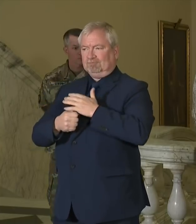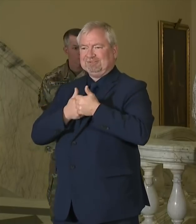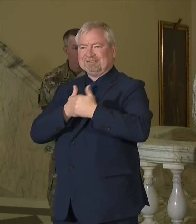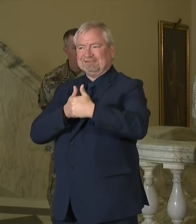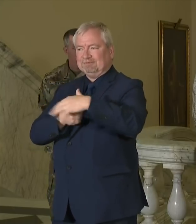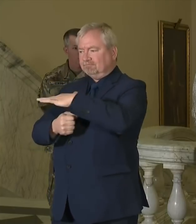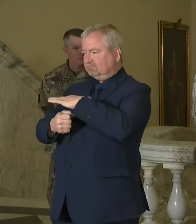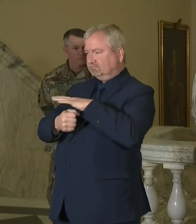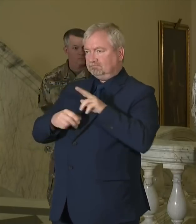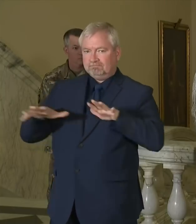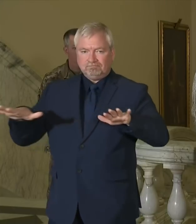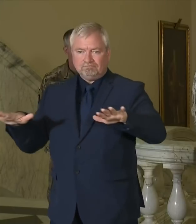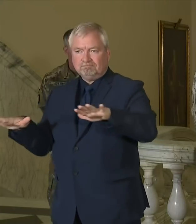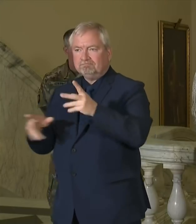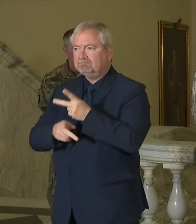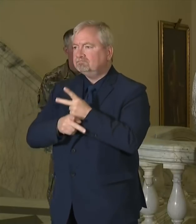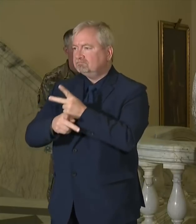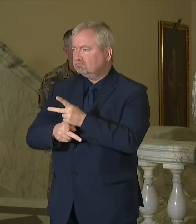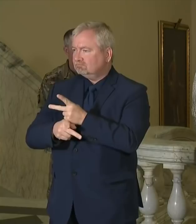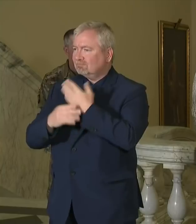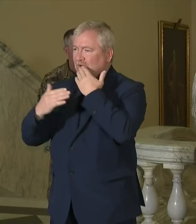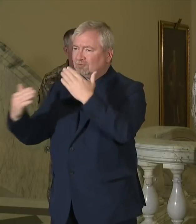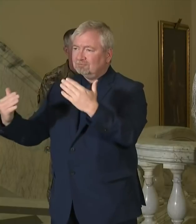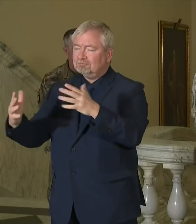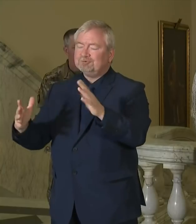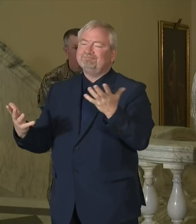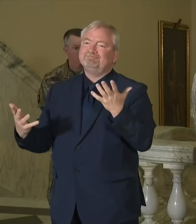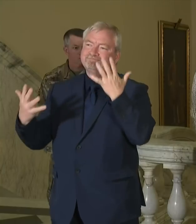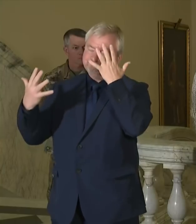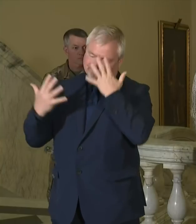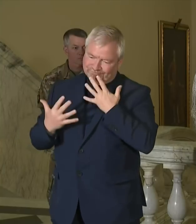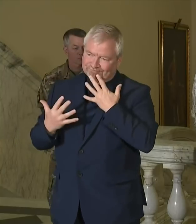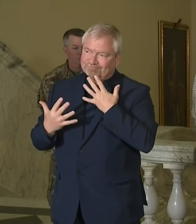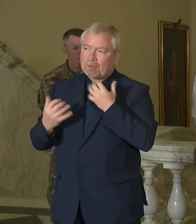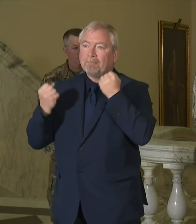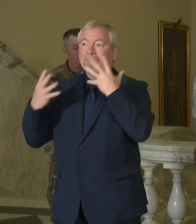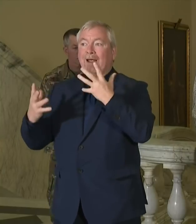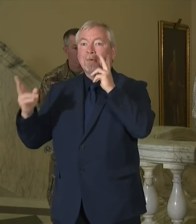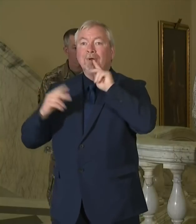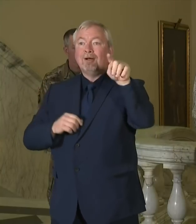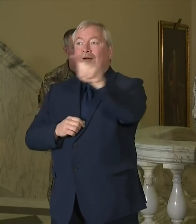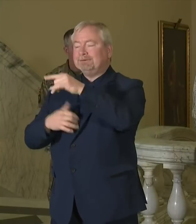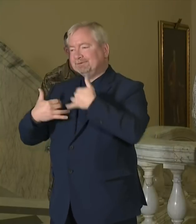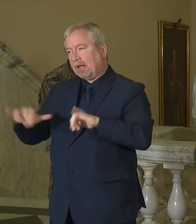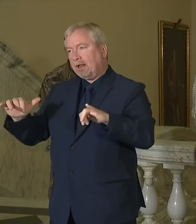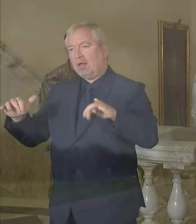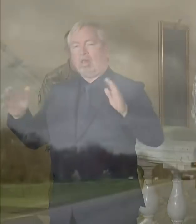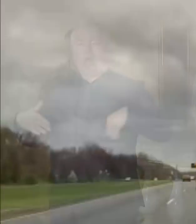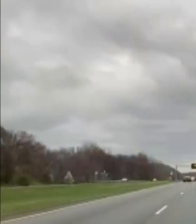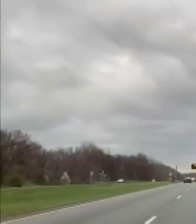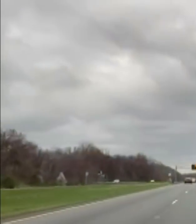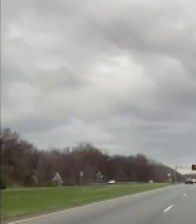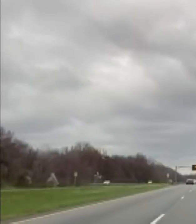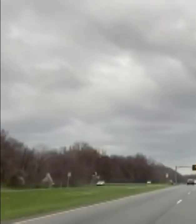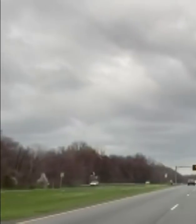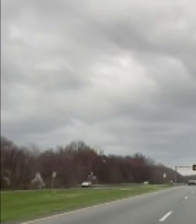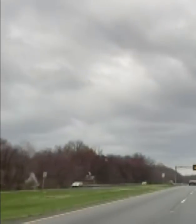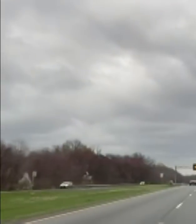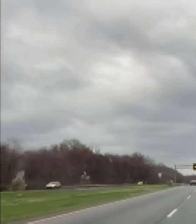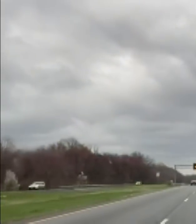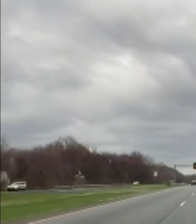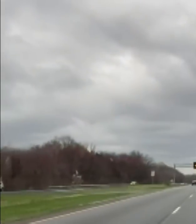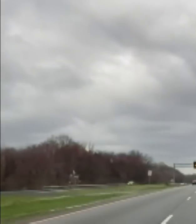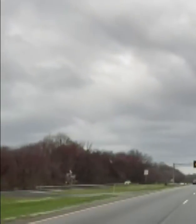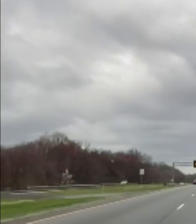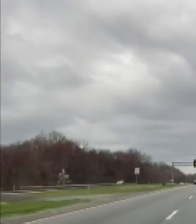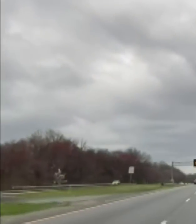Unfortunately, many people are still not taking it seriously. Maryland Governor Larry Hogan says his new executive order to shut down